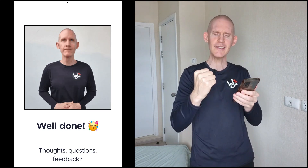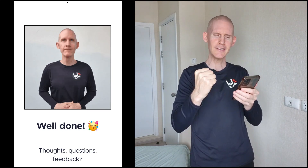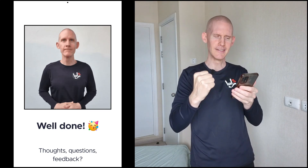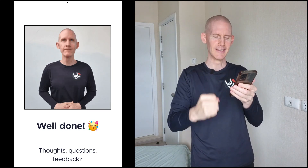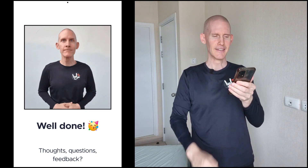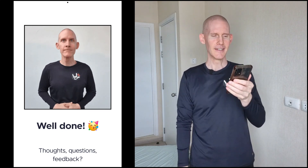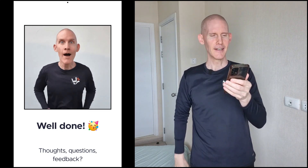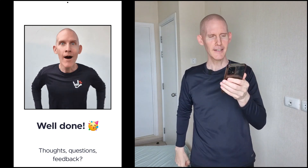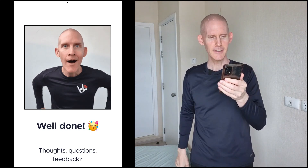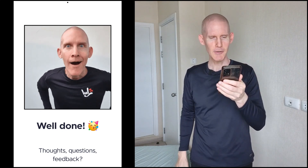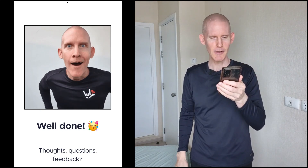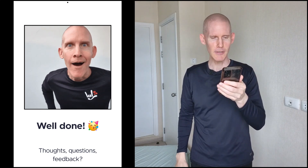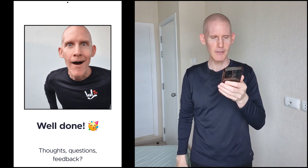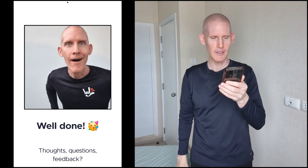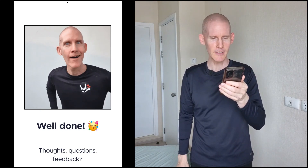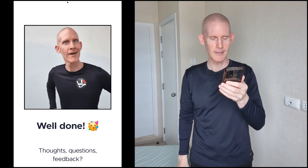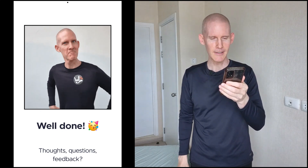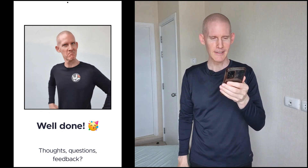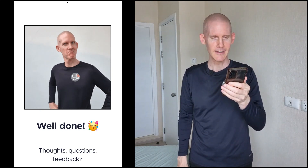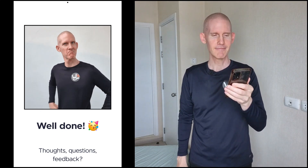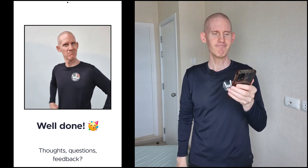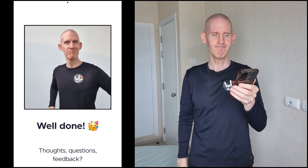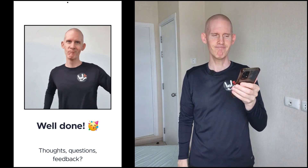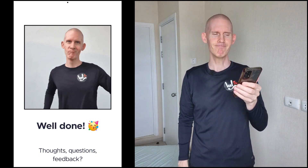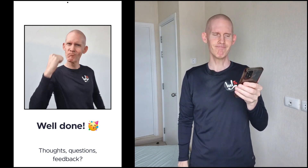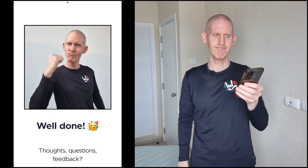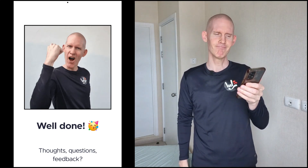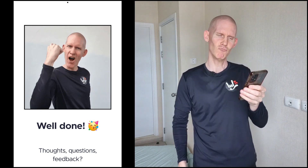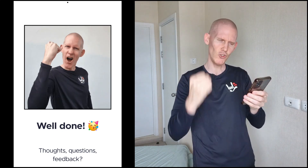well done. And let's see, what do I do here?